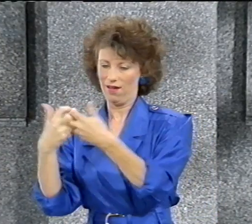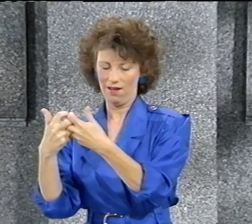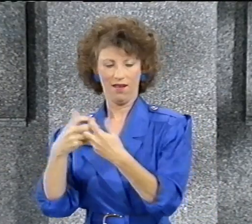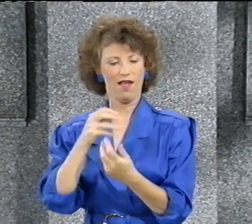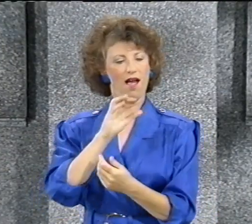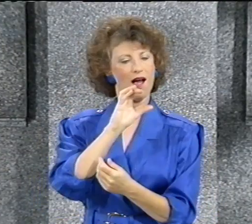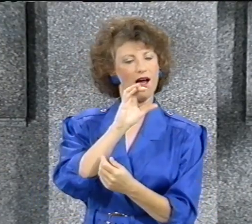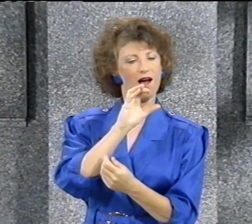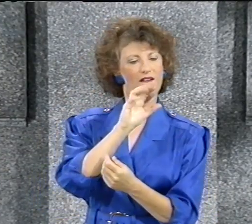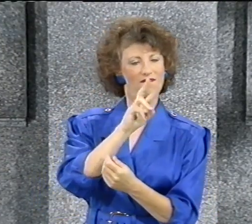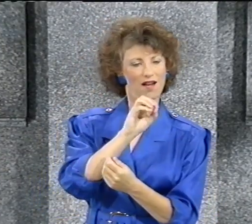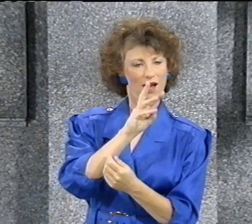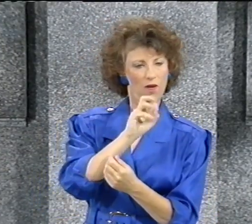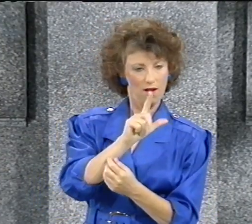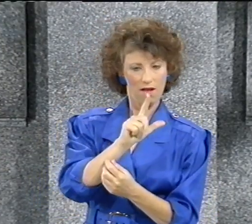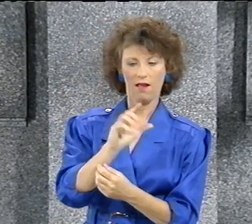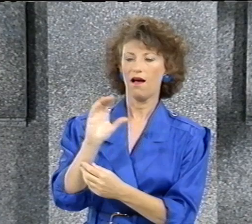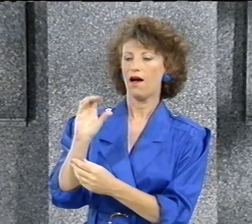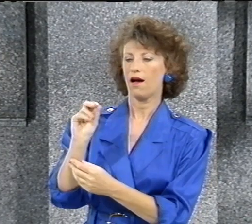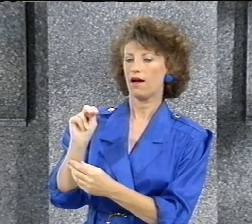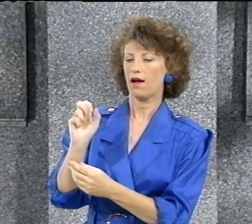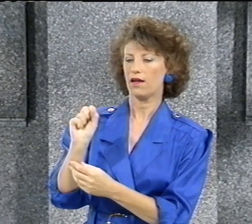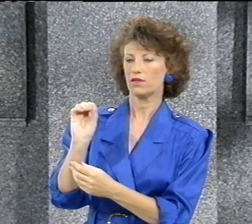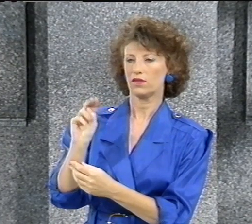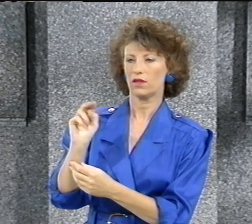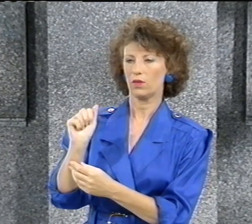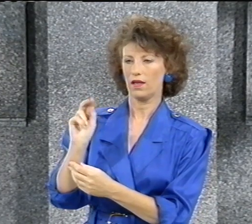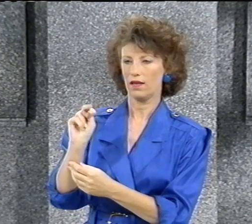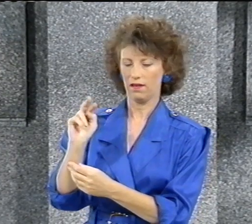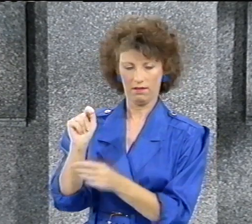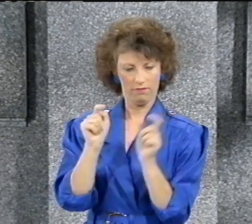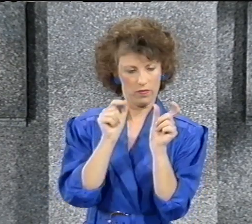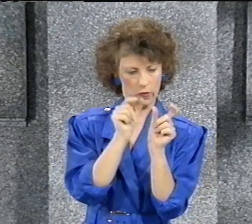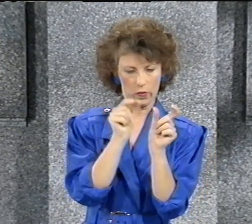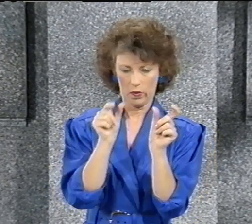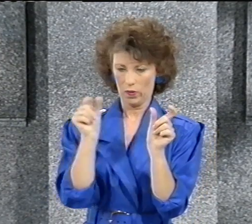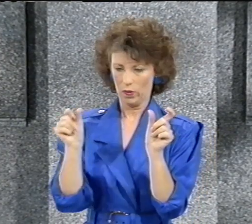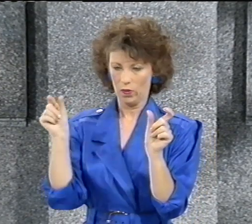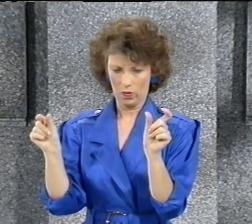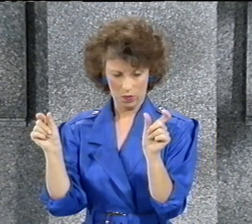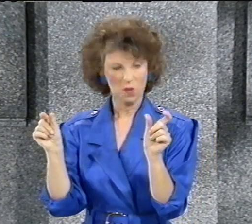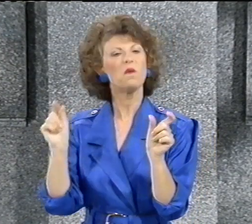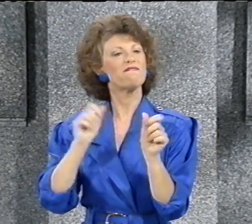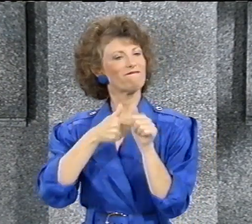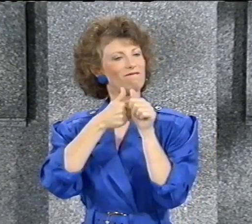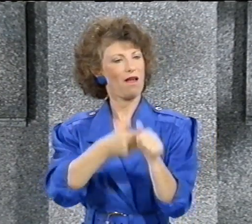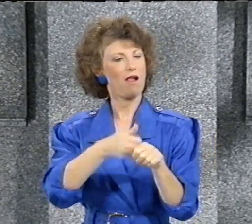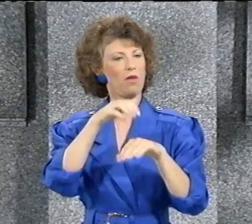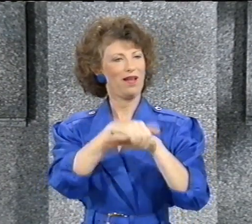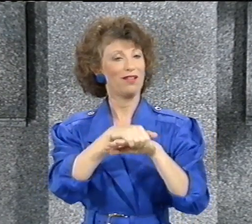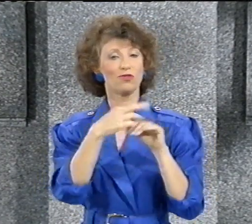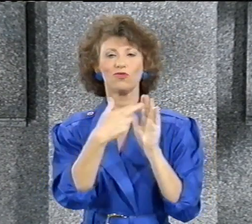English spelling patterns. It has the right combination of vowels and consonants that English uses.